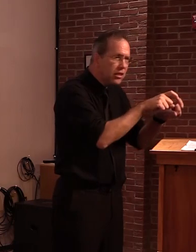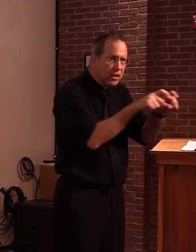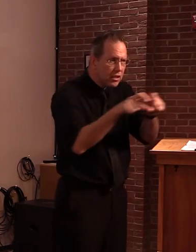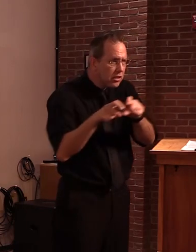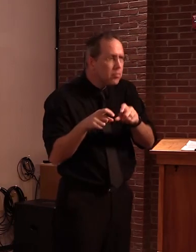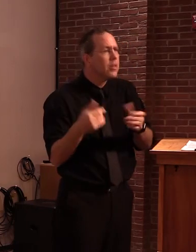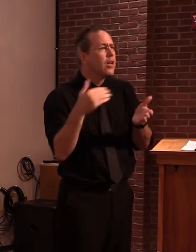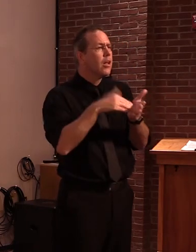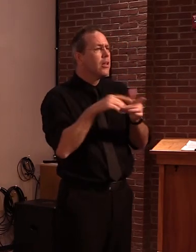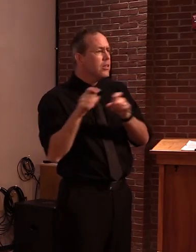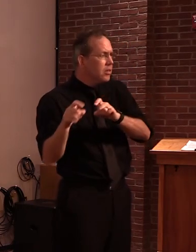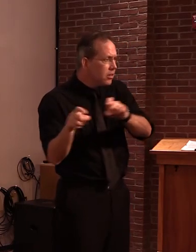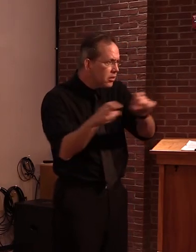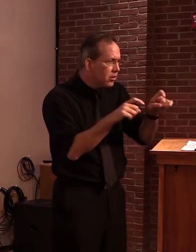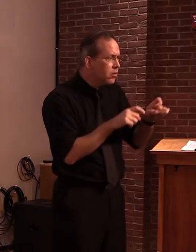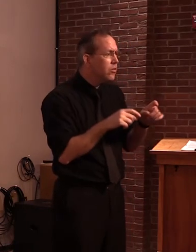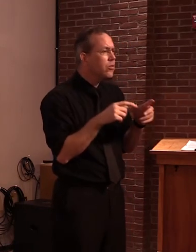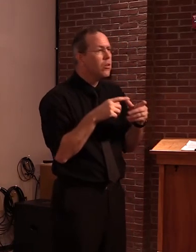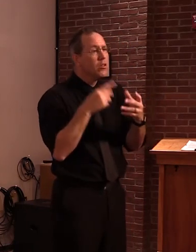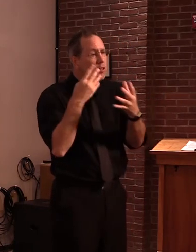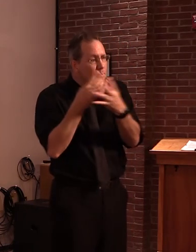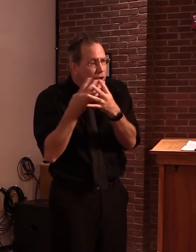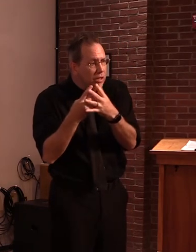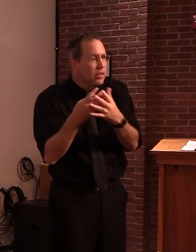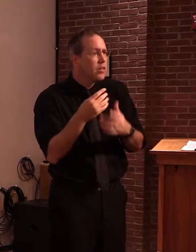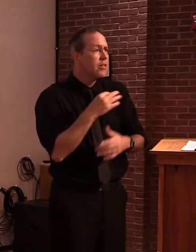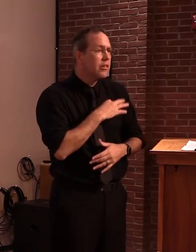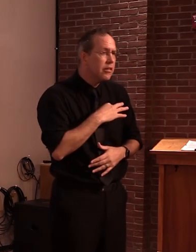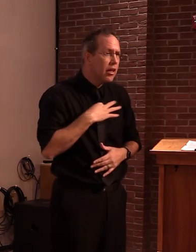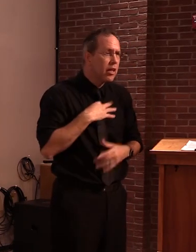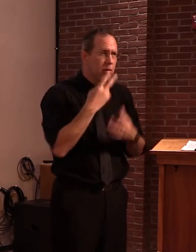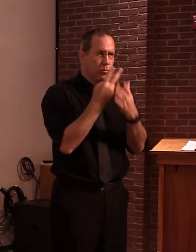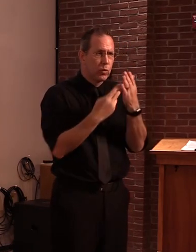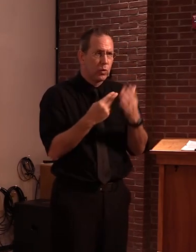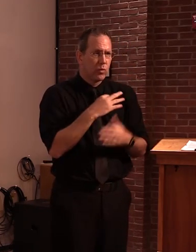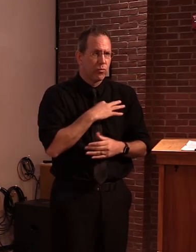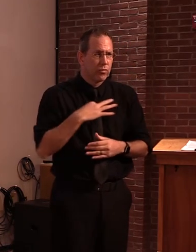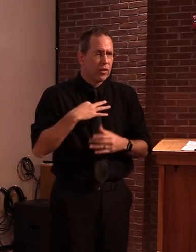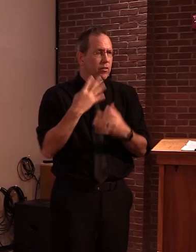and inmates that we do here in Vermont. We're going to impose a similar program